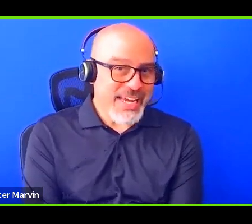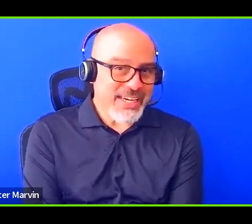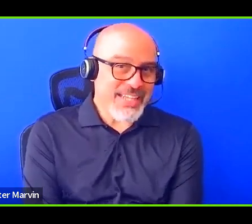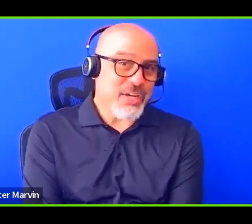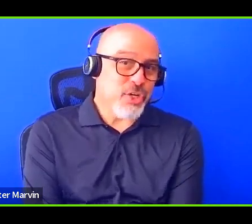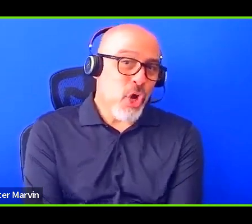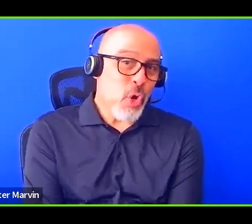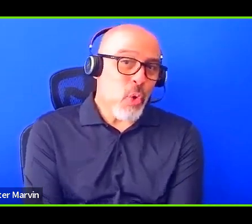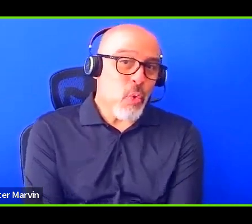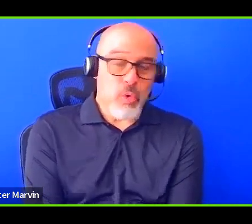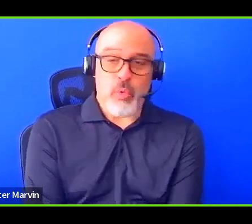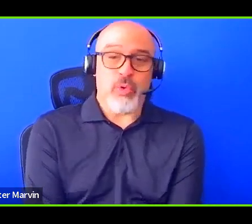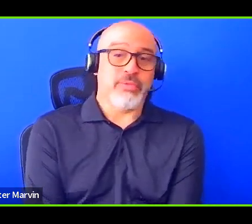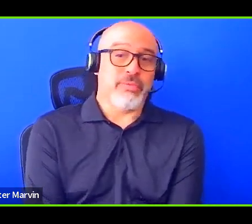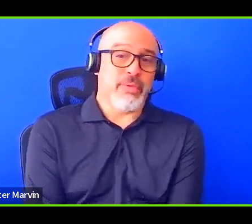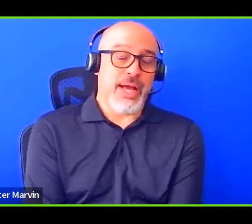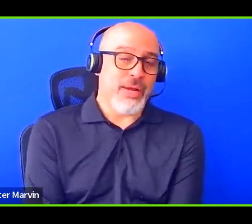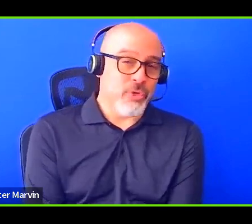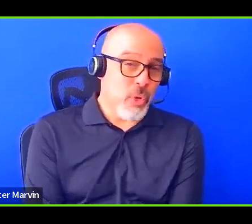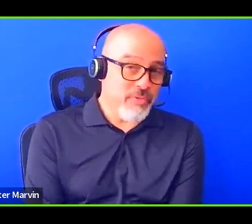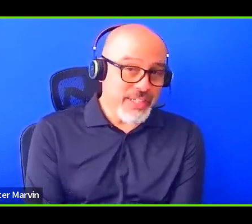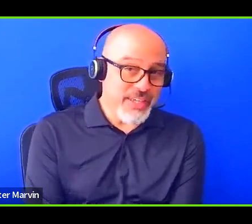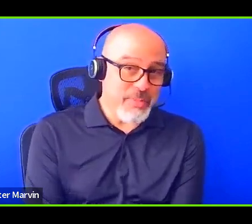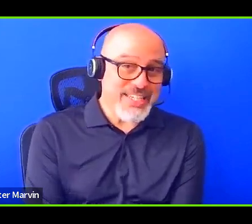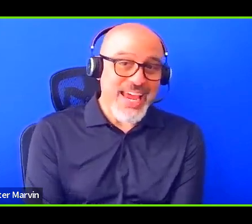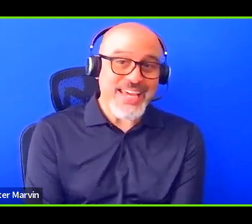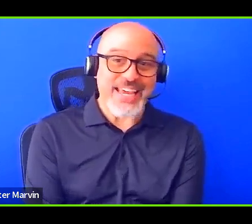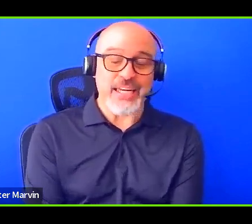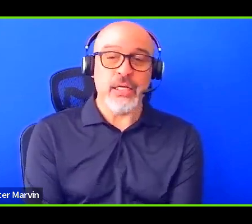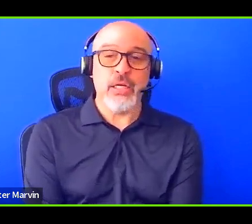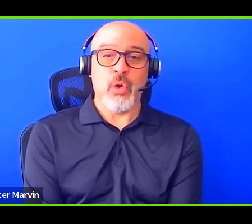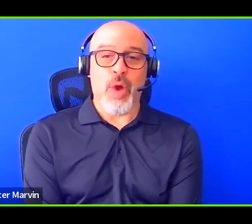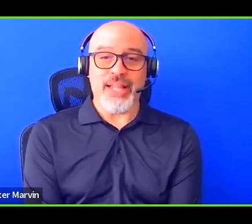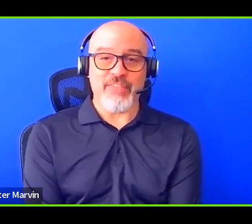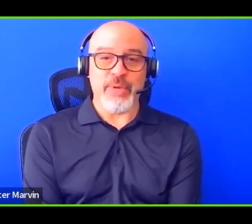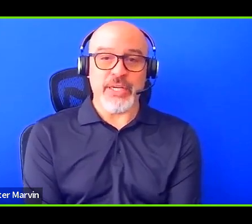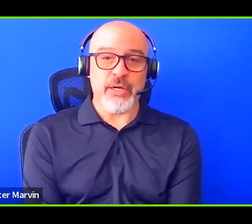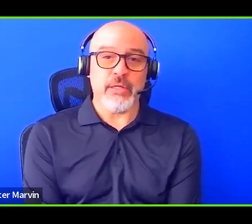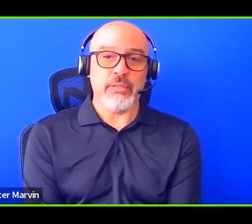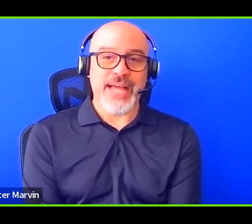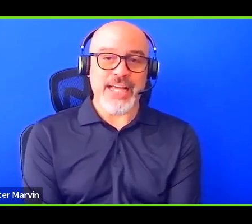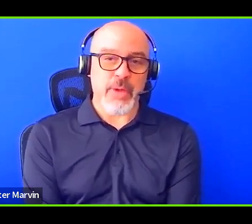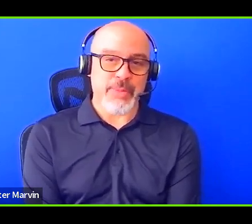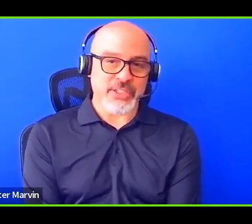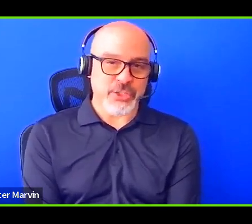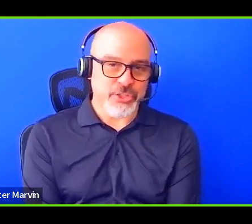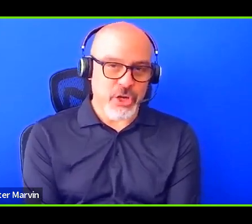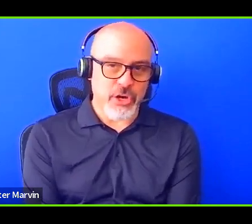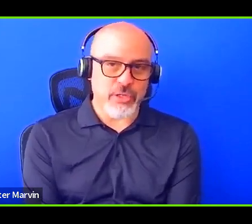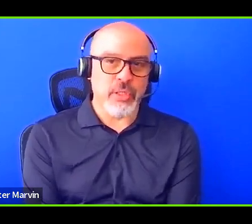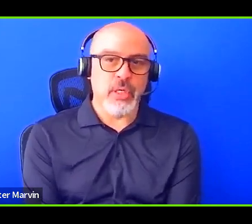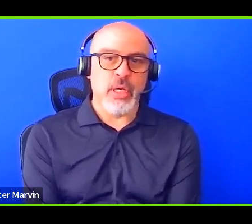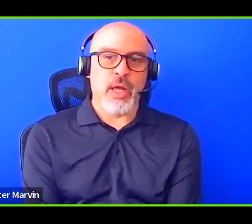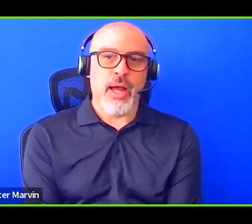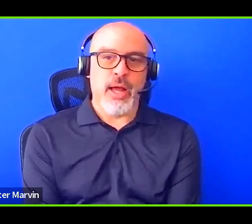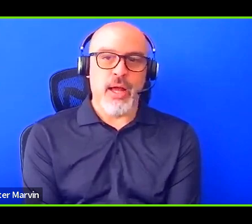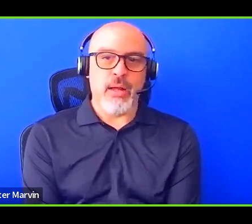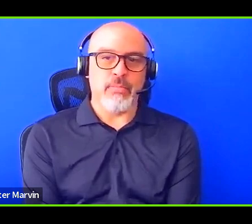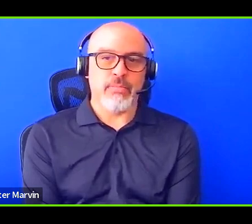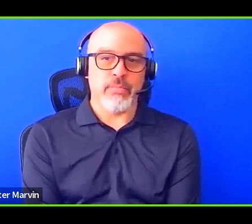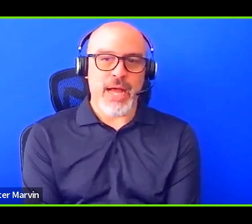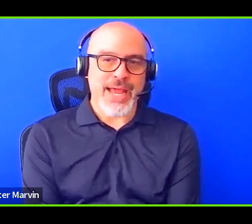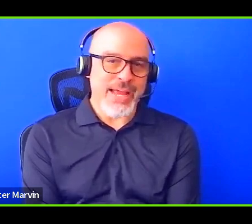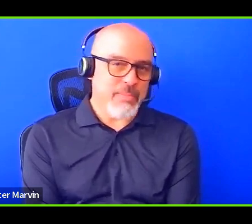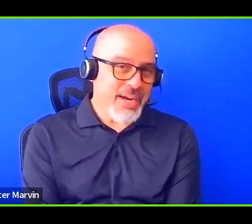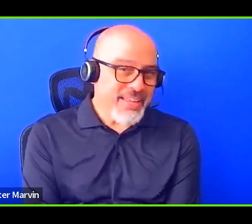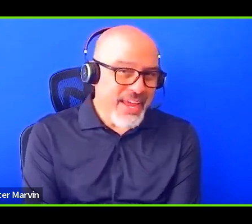haven't been taken because I know, or I don't know if things have been taken while I've been here. That's my biggest concern.